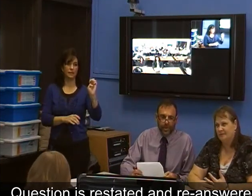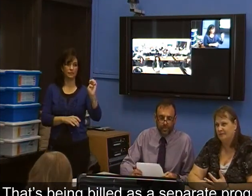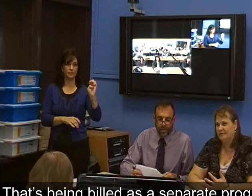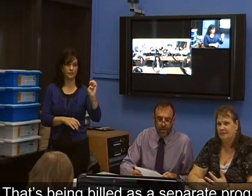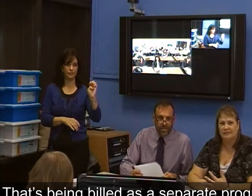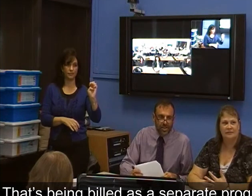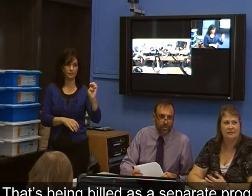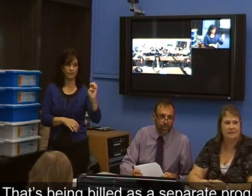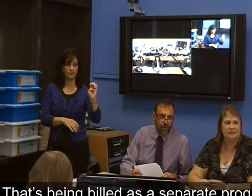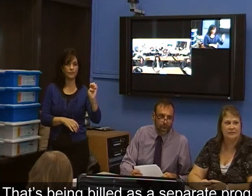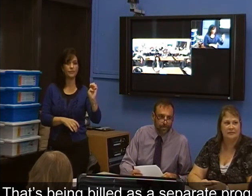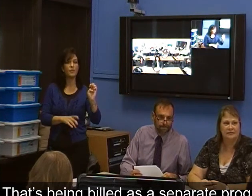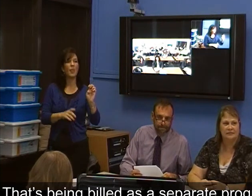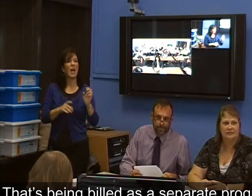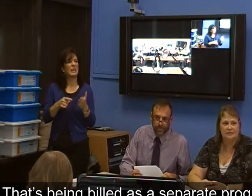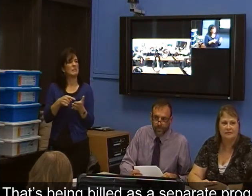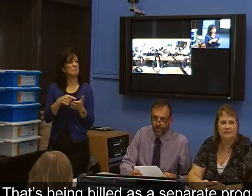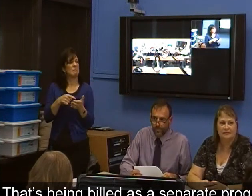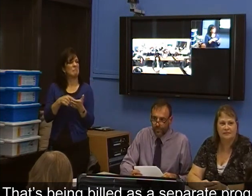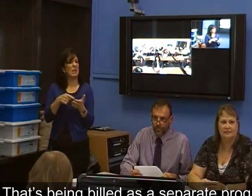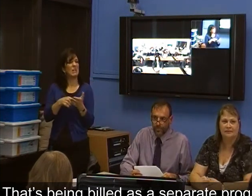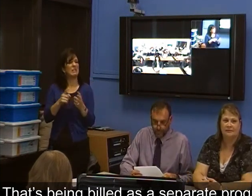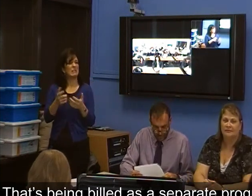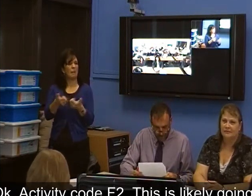That's being billed as a separate program.